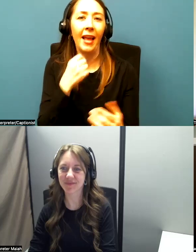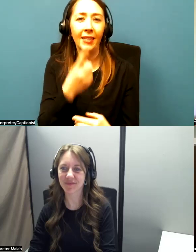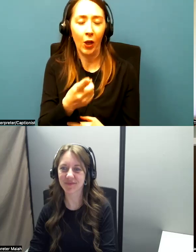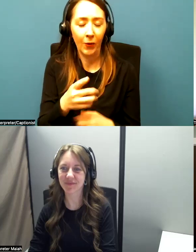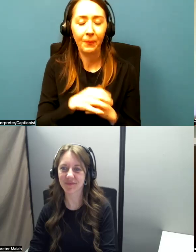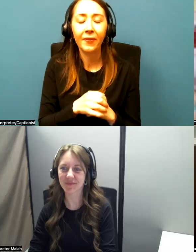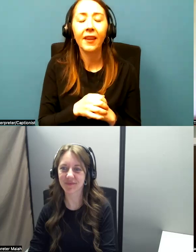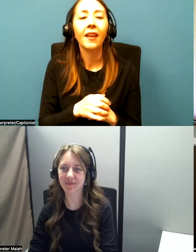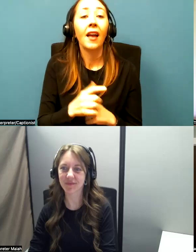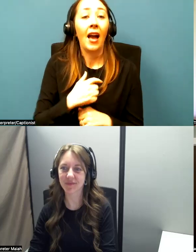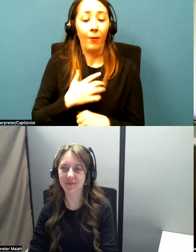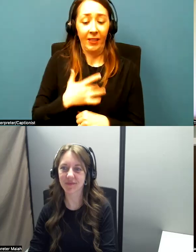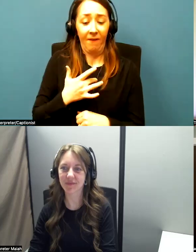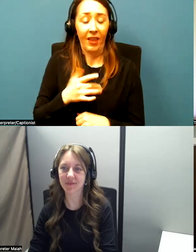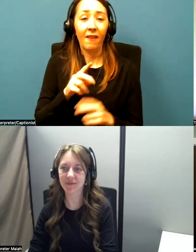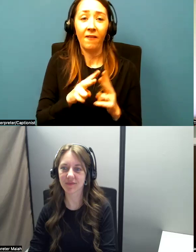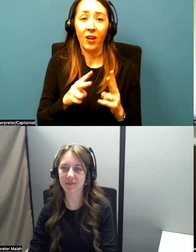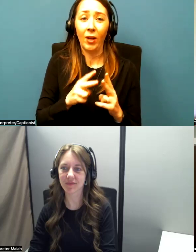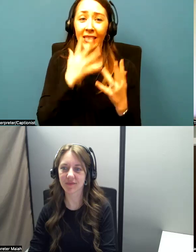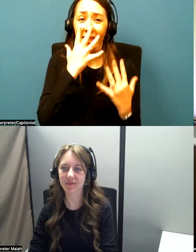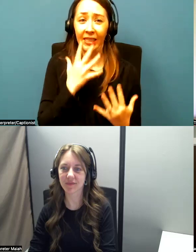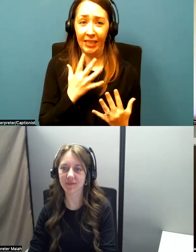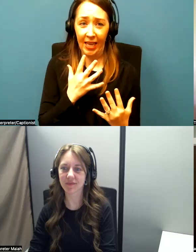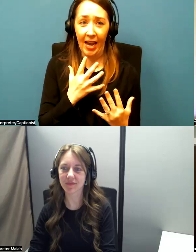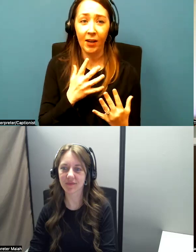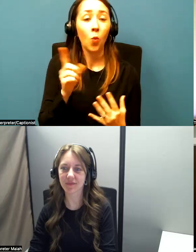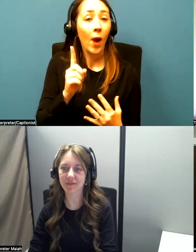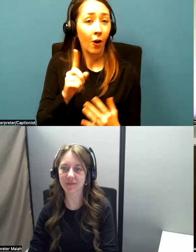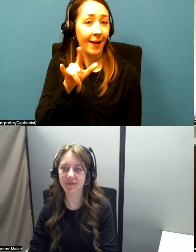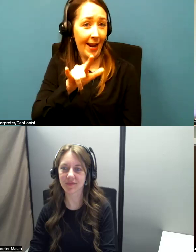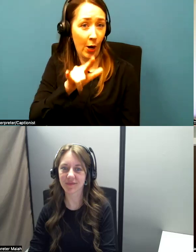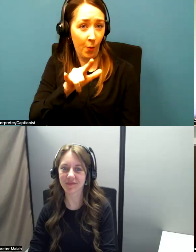was feeling really sad in an airport,